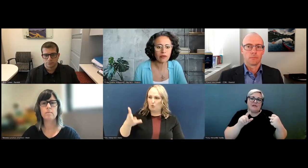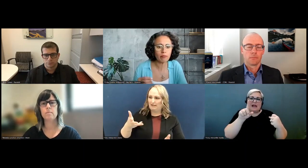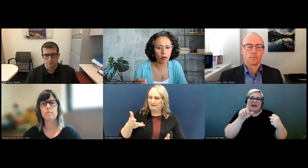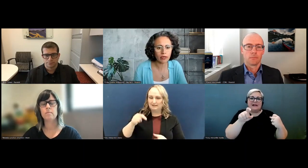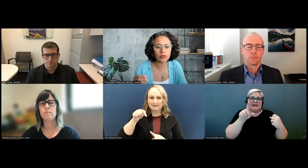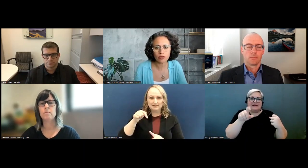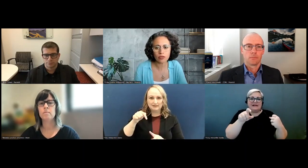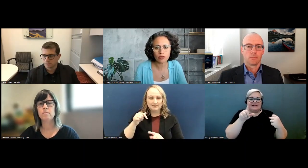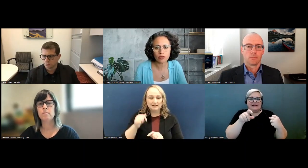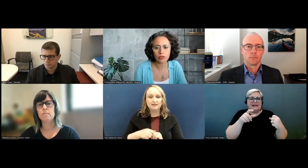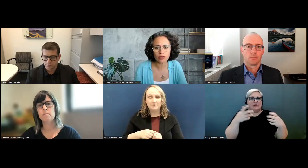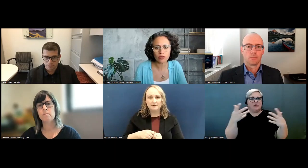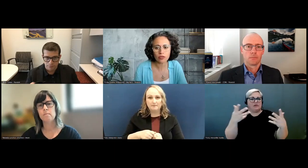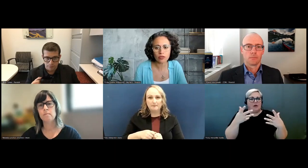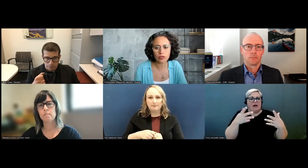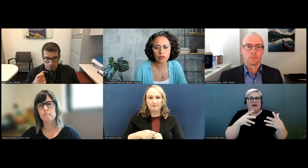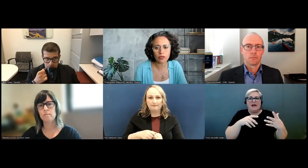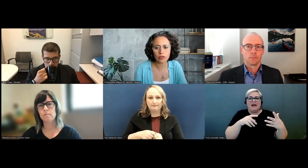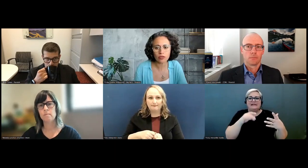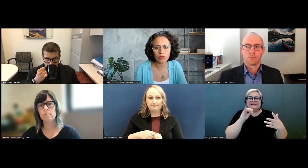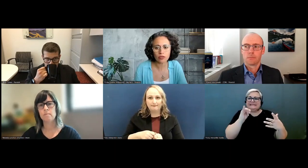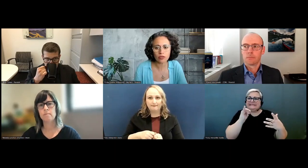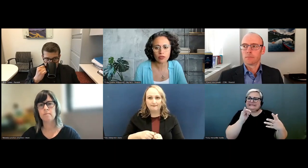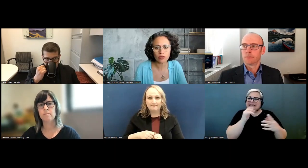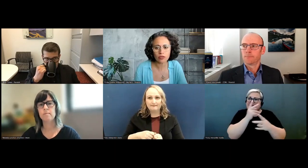is very important to